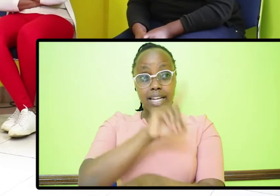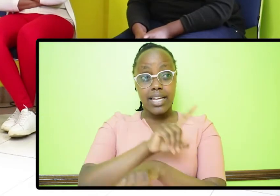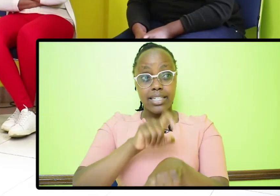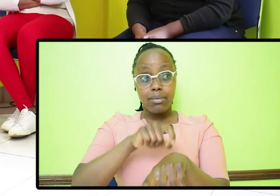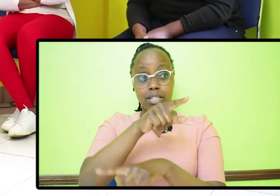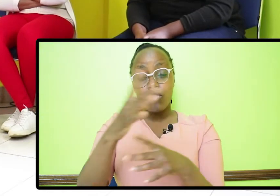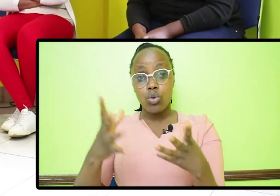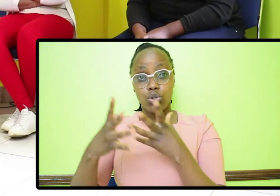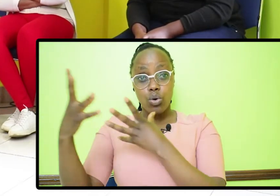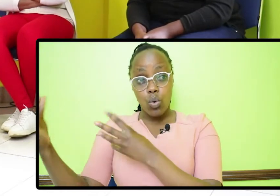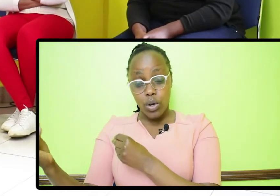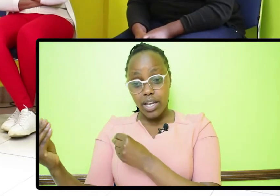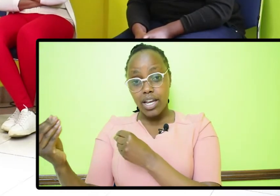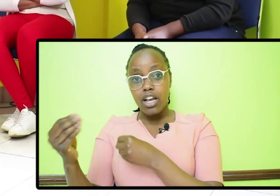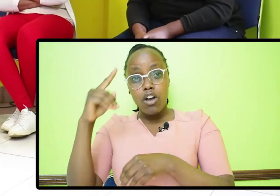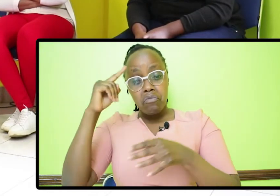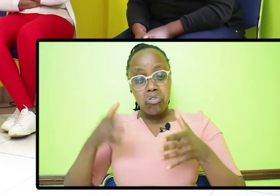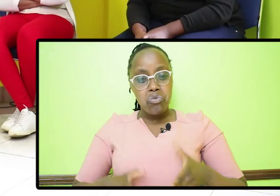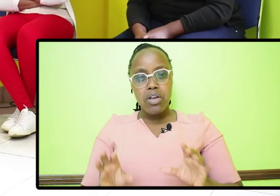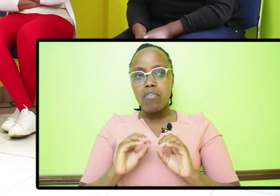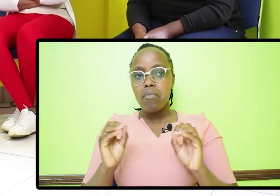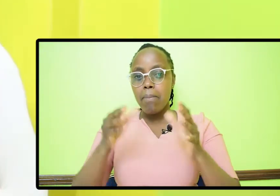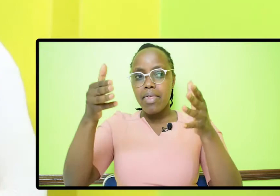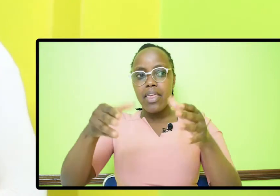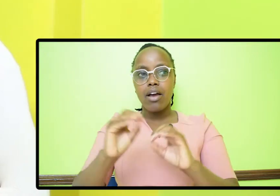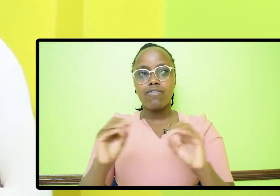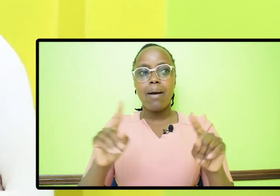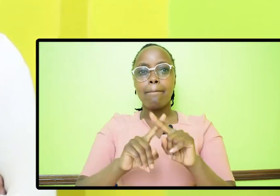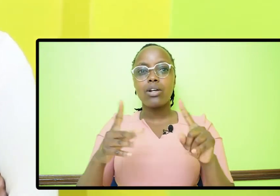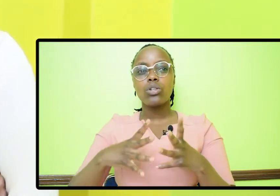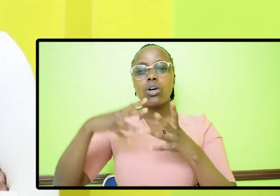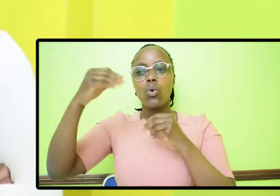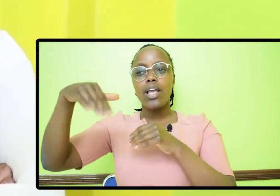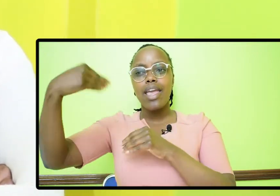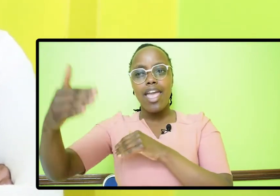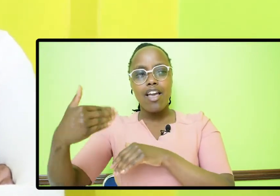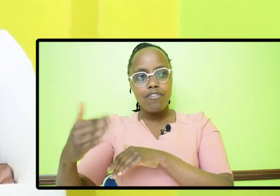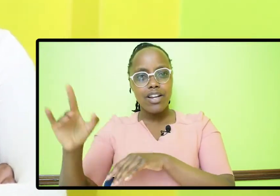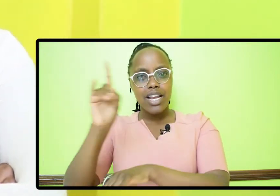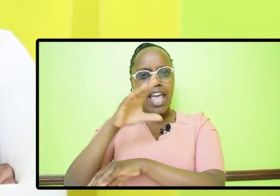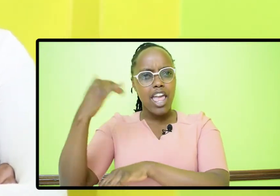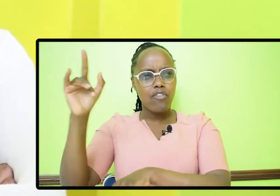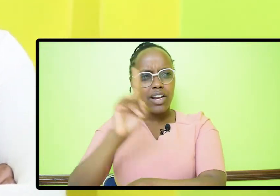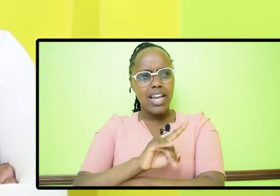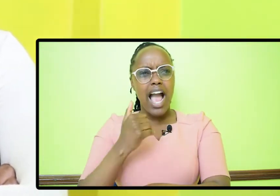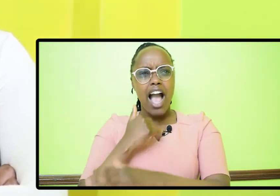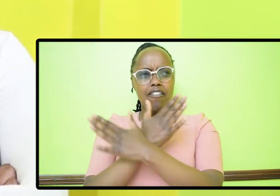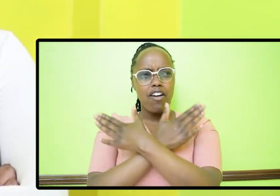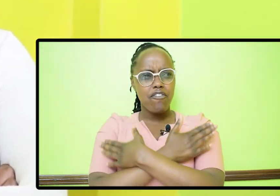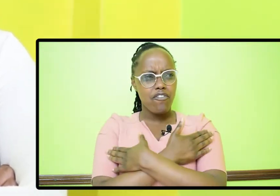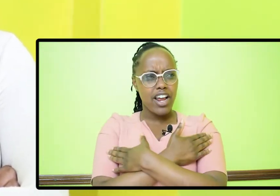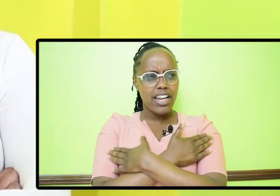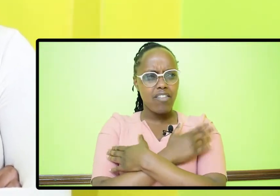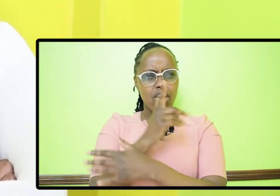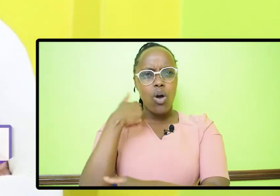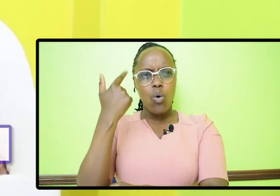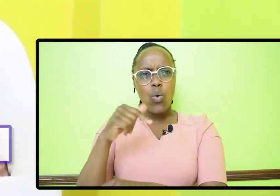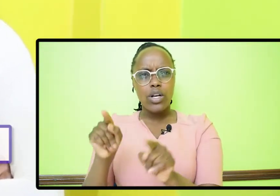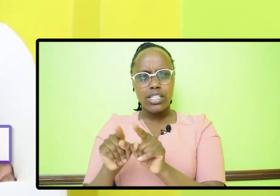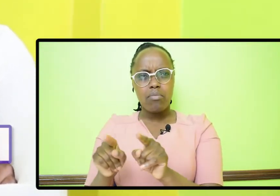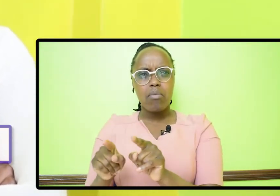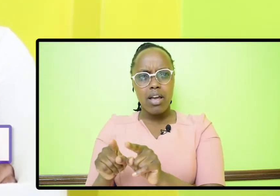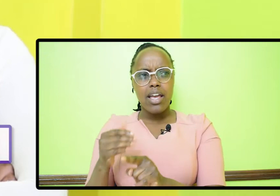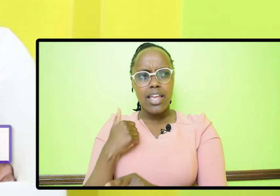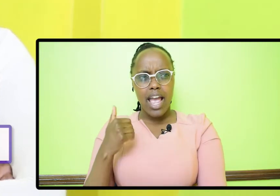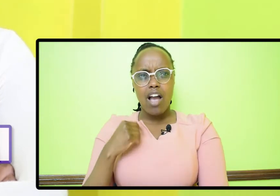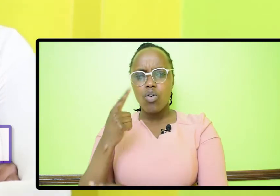Apparently, hiyo day ya labor, Yes. I wasn't there. Uh-huh. But I was going there every time. She had a friend mwenye